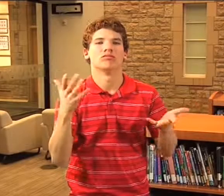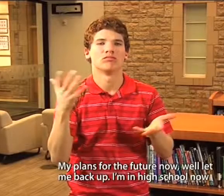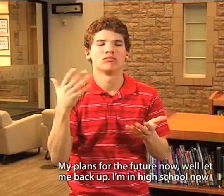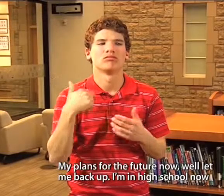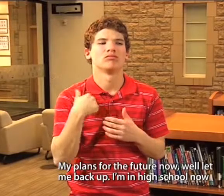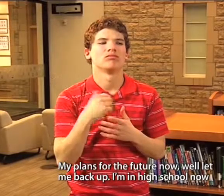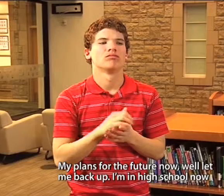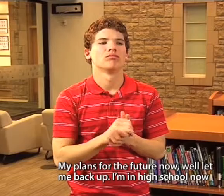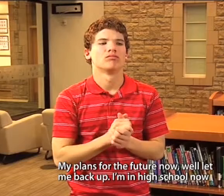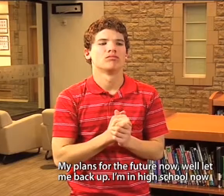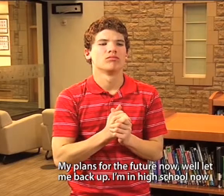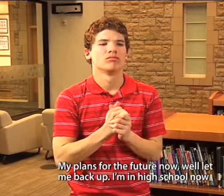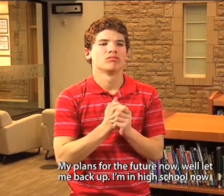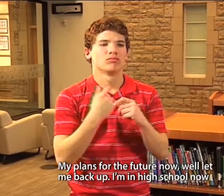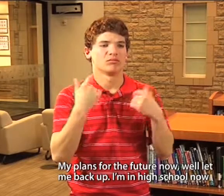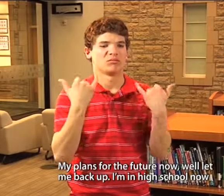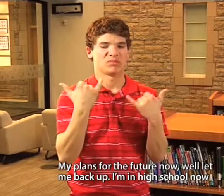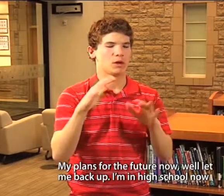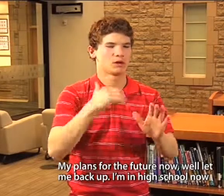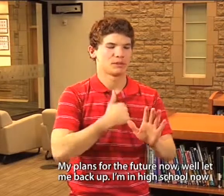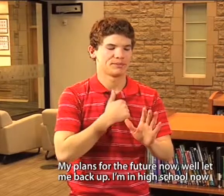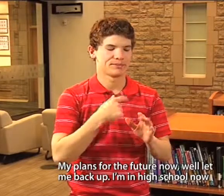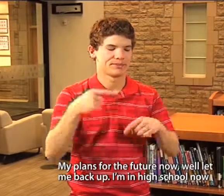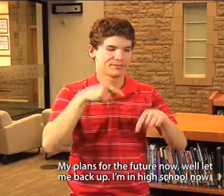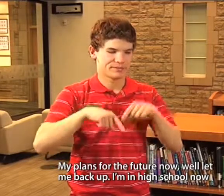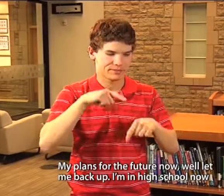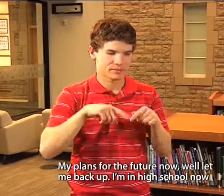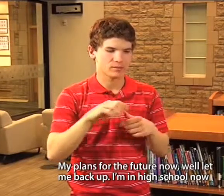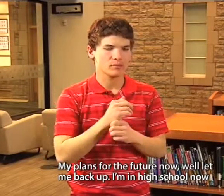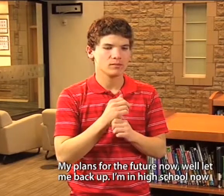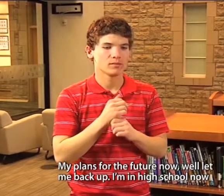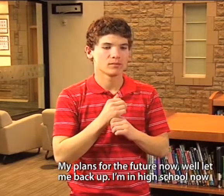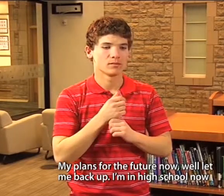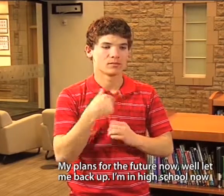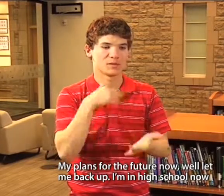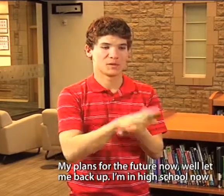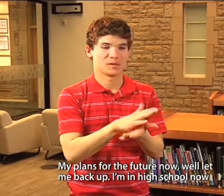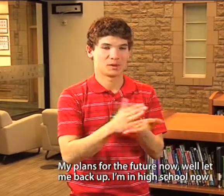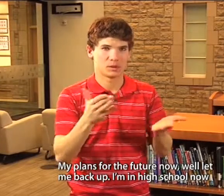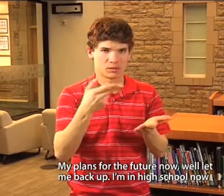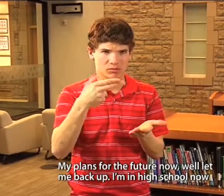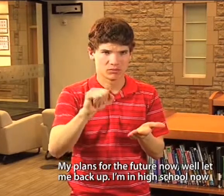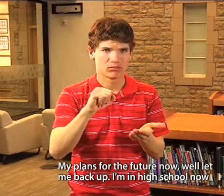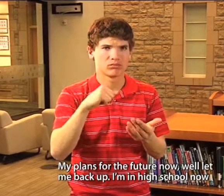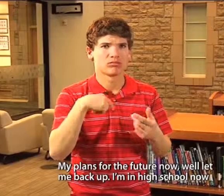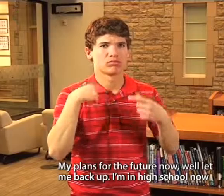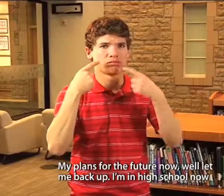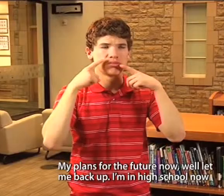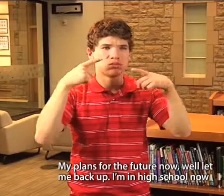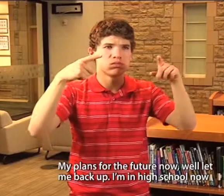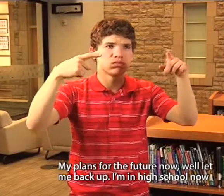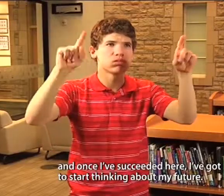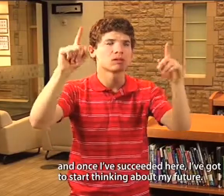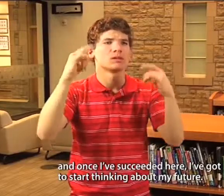My plans for the future now, well, let me back up. So I'm in high school now, and once